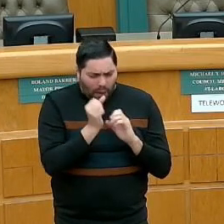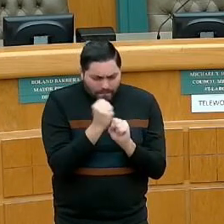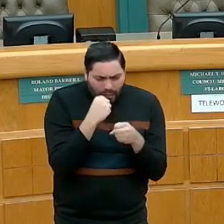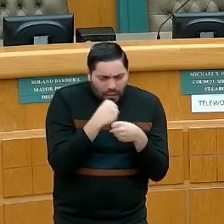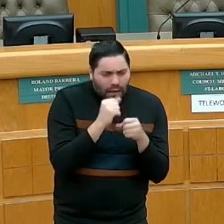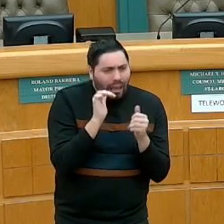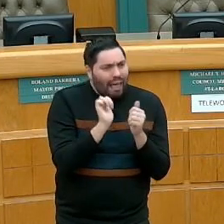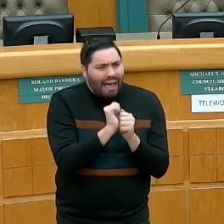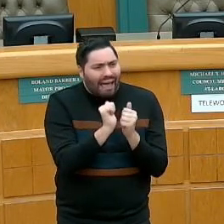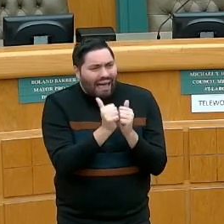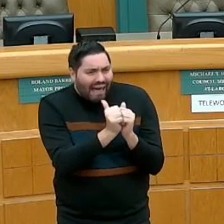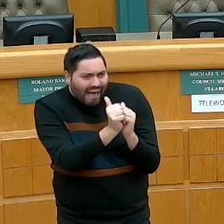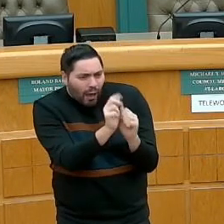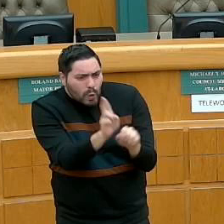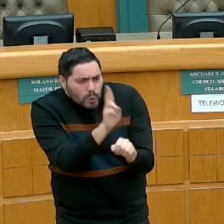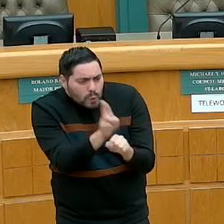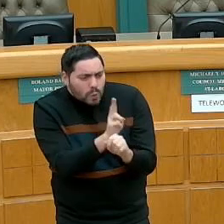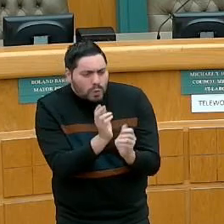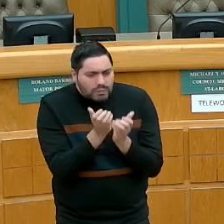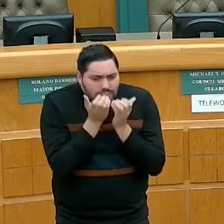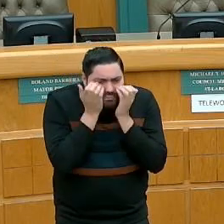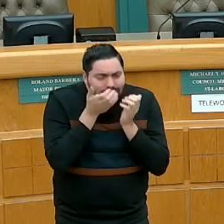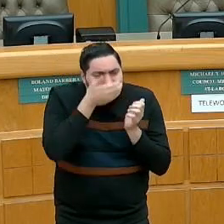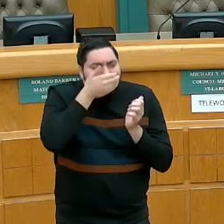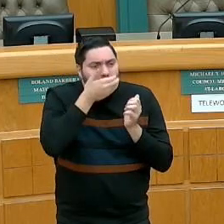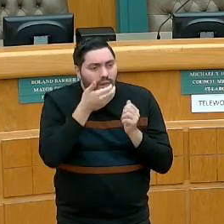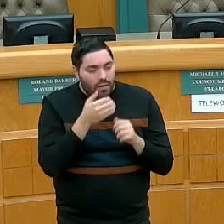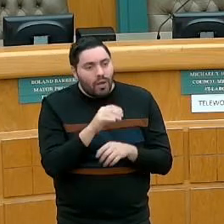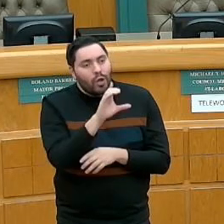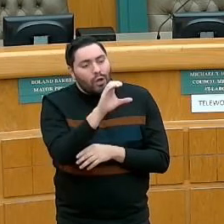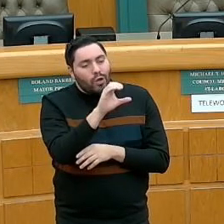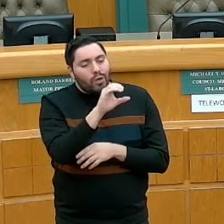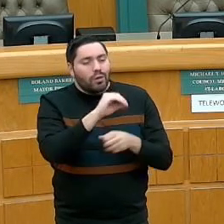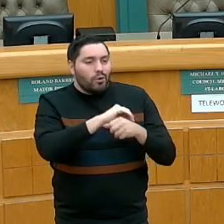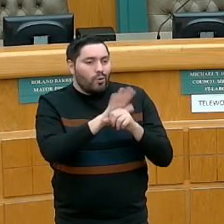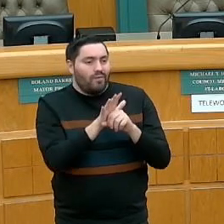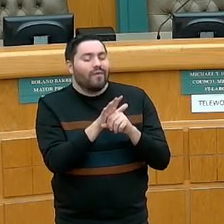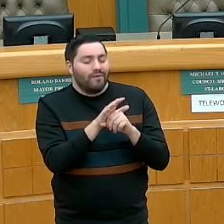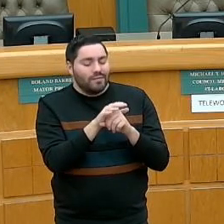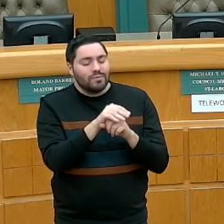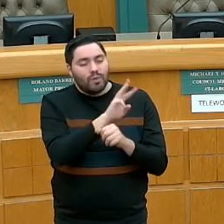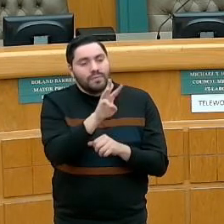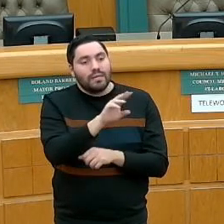wear them, and that type of information. It's on our coronavirus website at